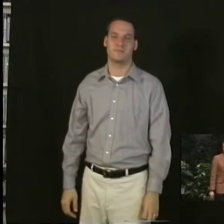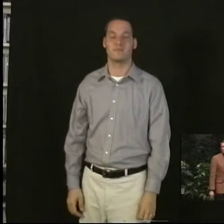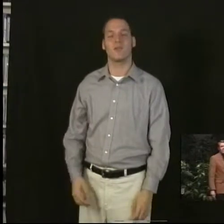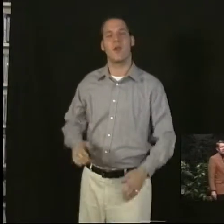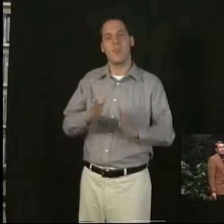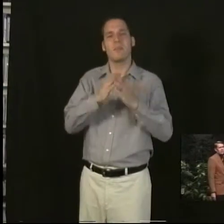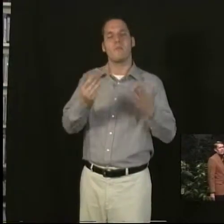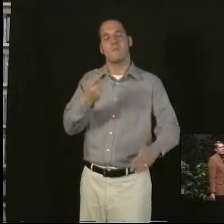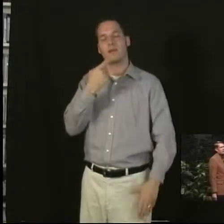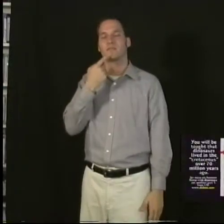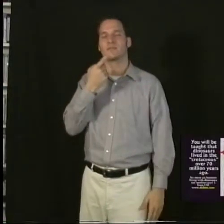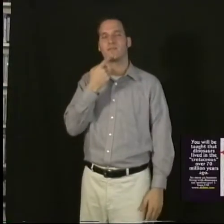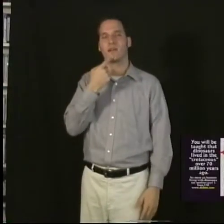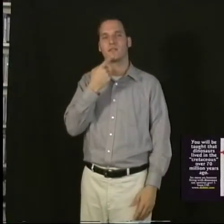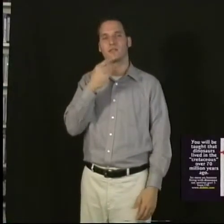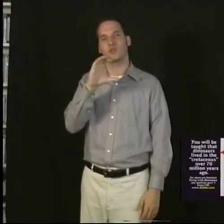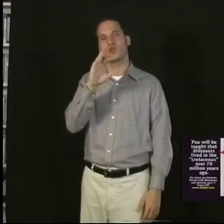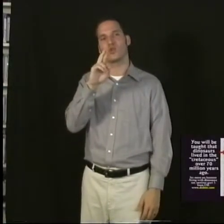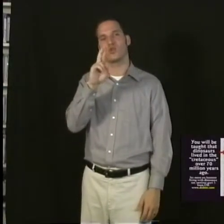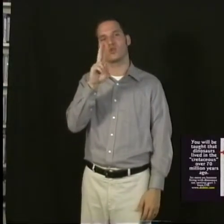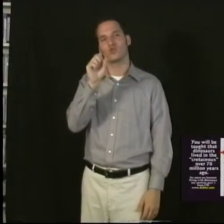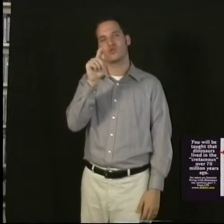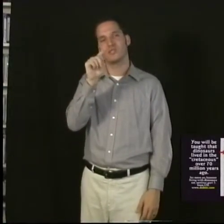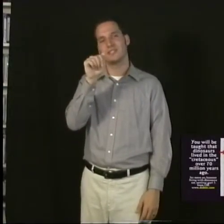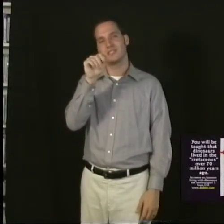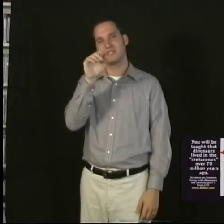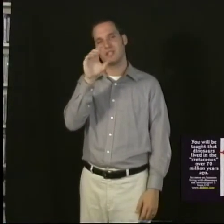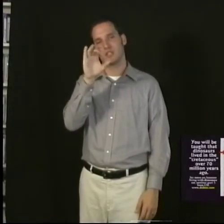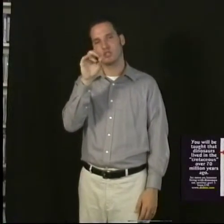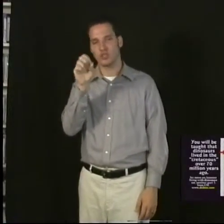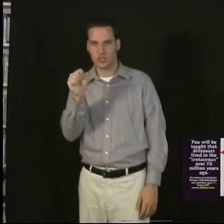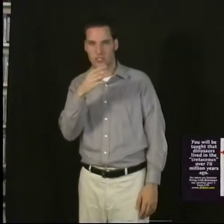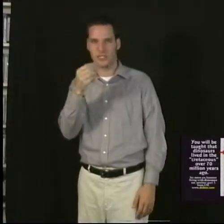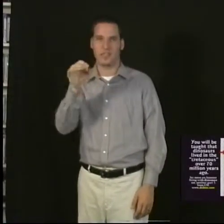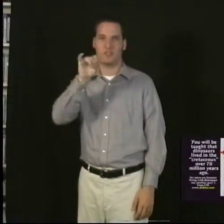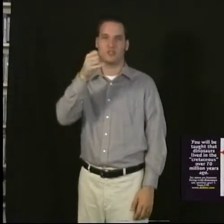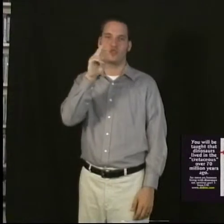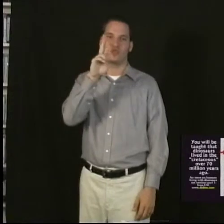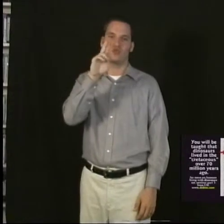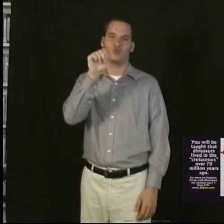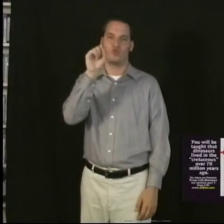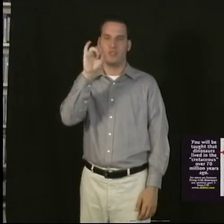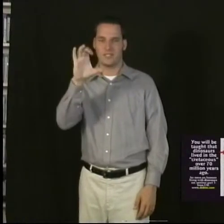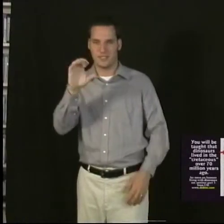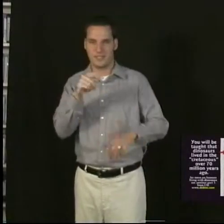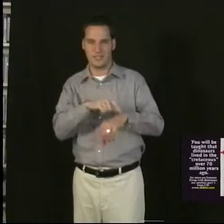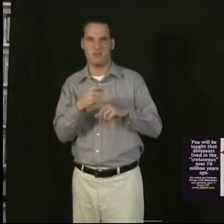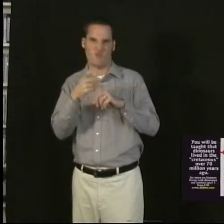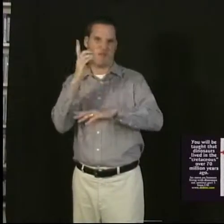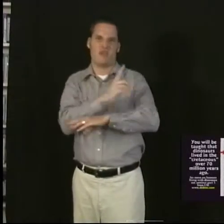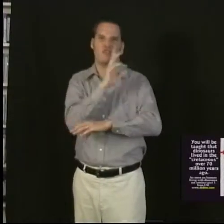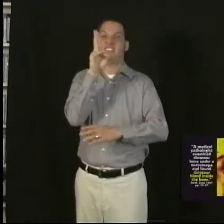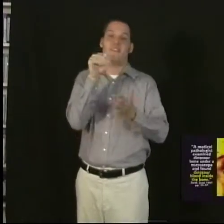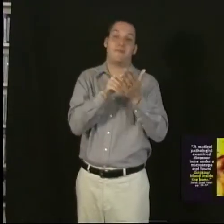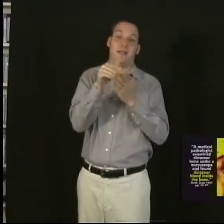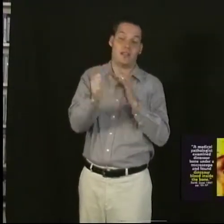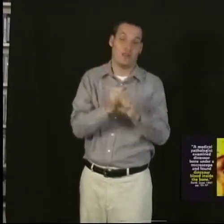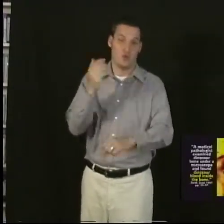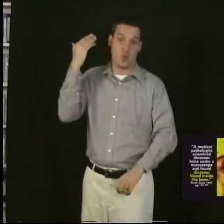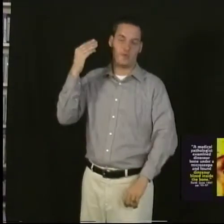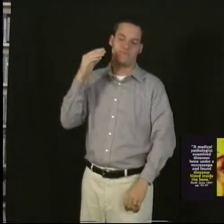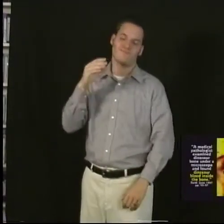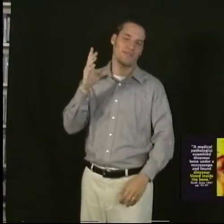This textbook says that Cretaceous and Jurassic period are from dinosaurs that lived 70 million years ago. Oh, come on. Dinosaurs have always